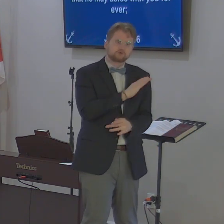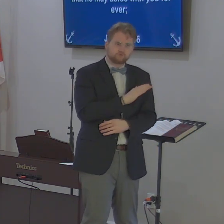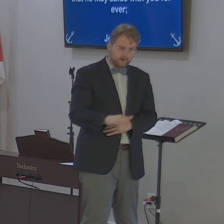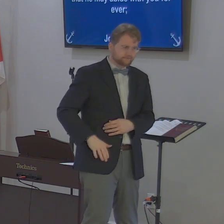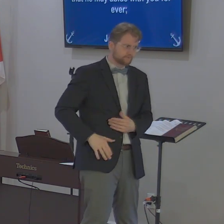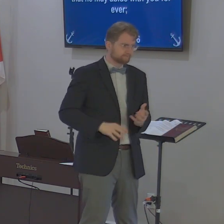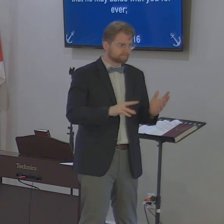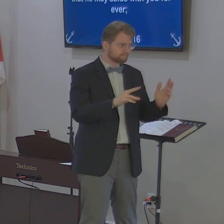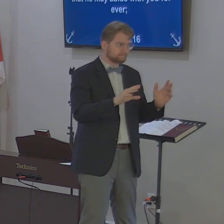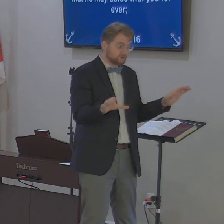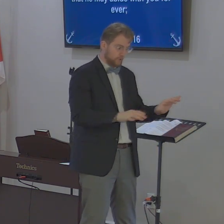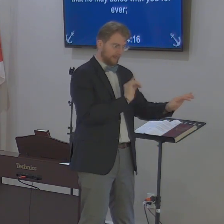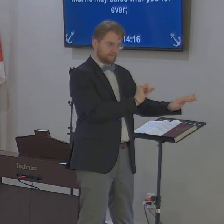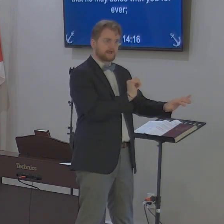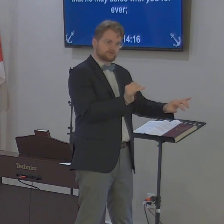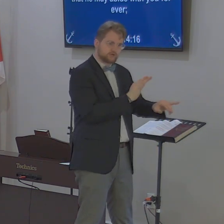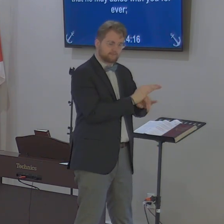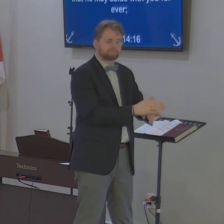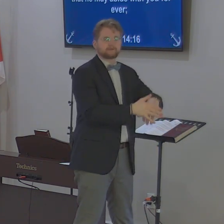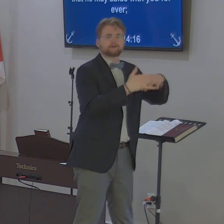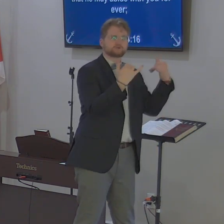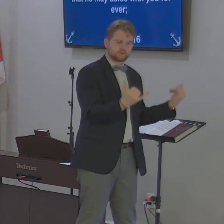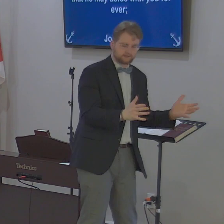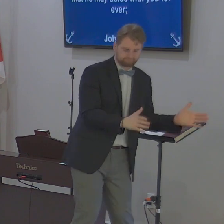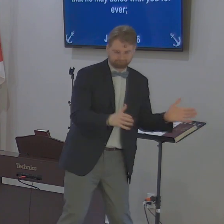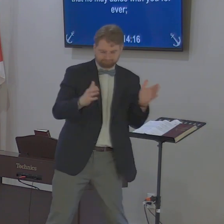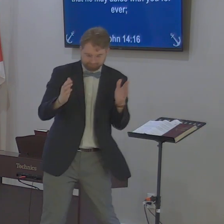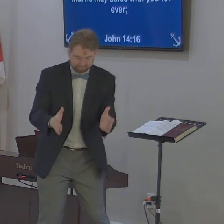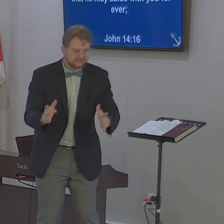job. Well, Jesus is going to be